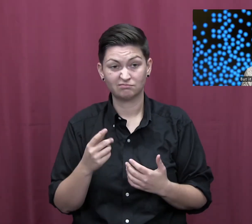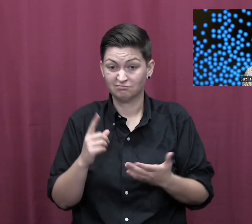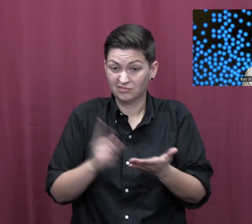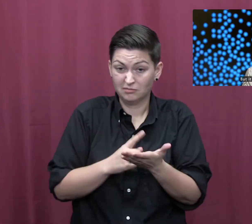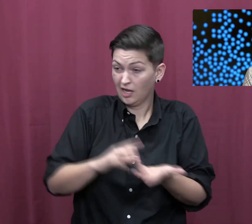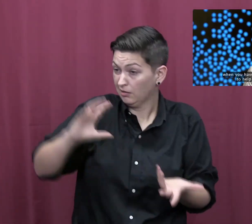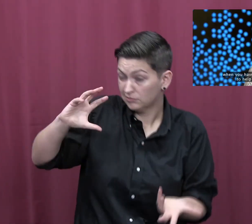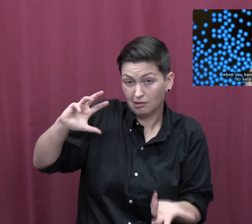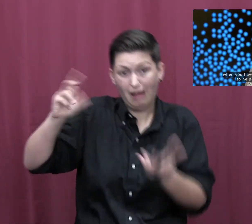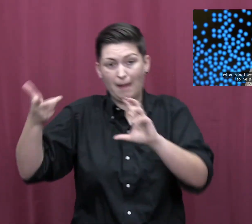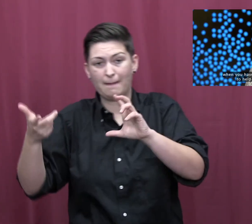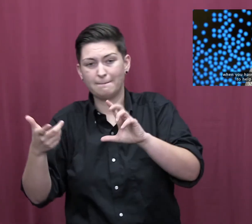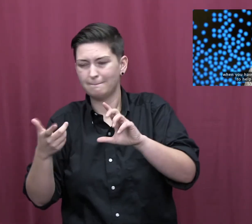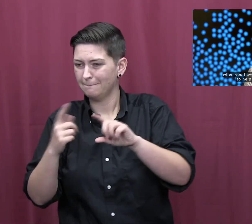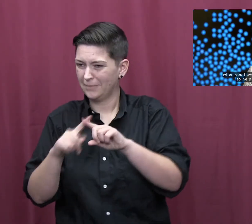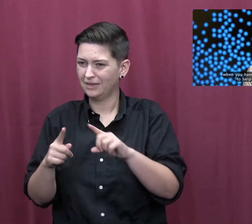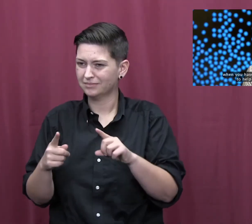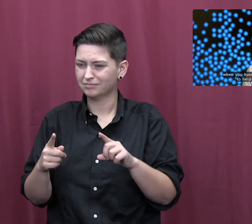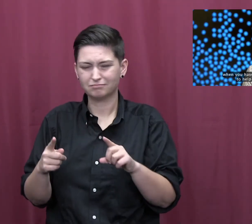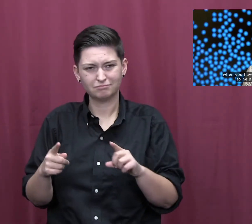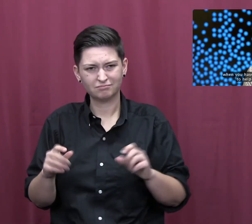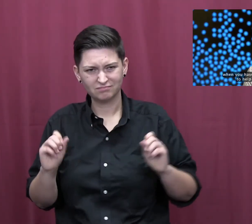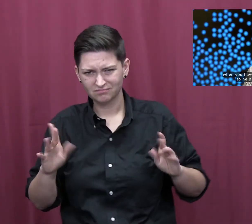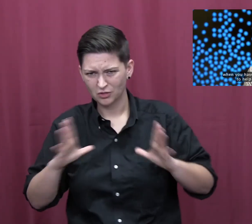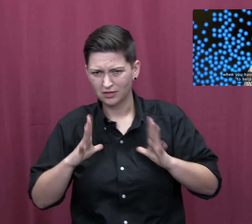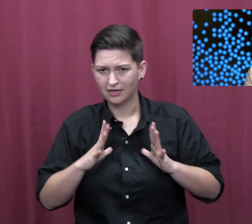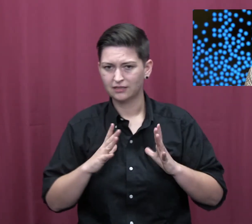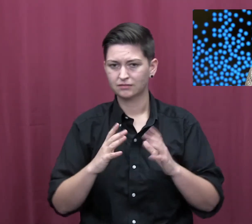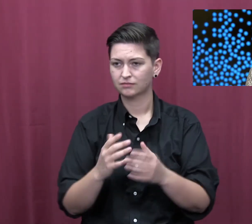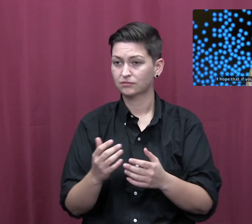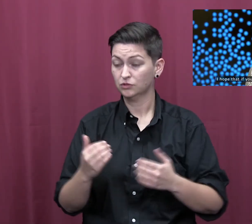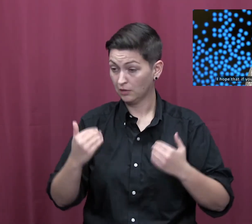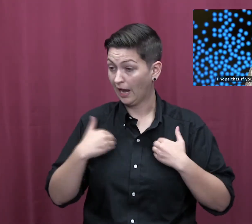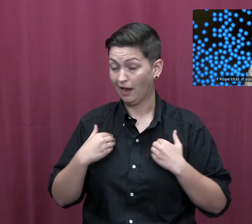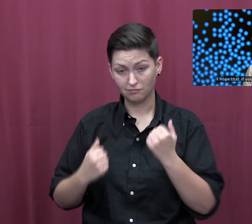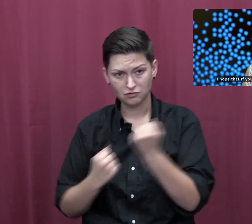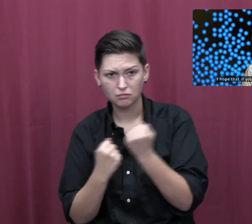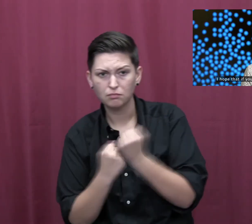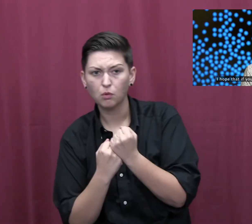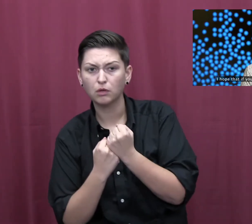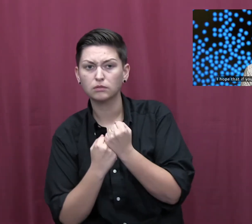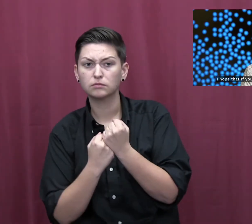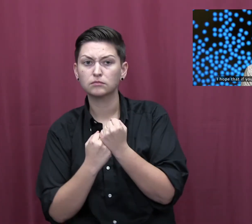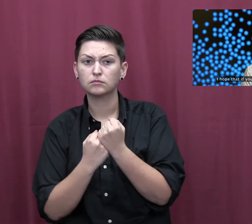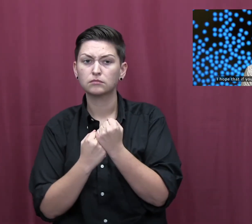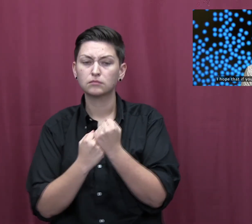all be okay when you have your support system to help you through it. I